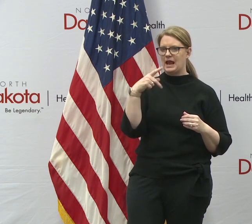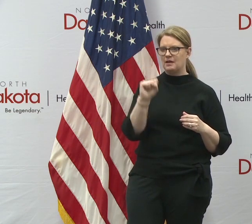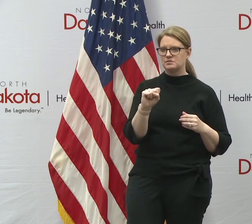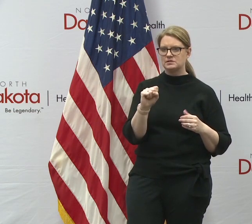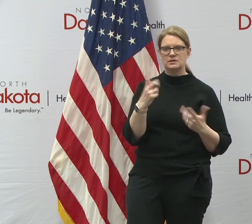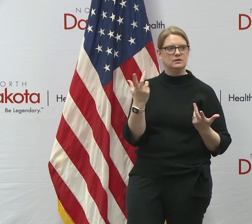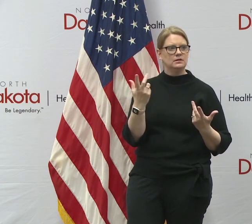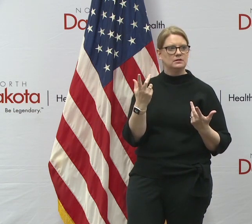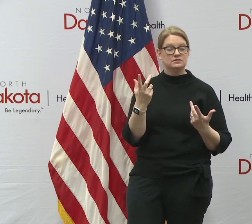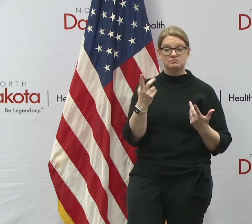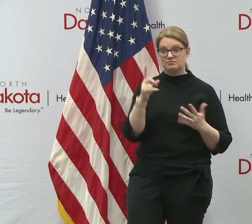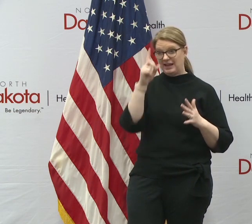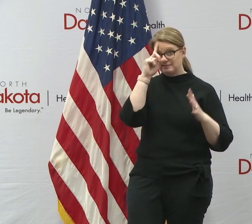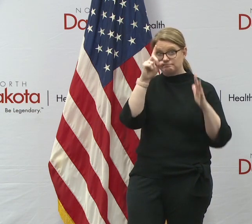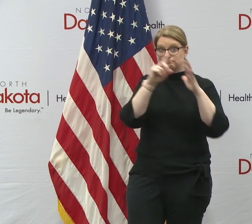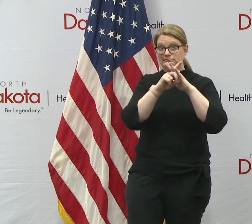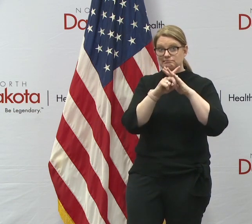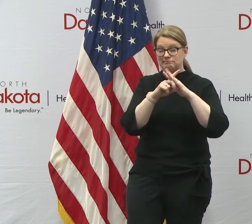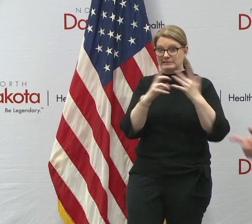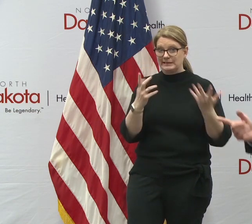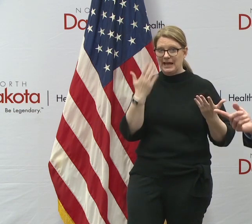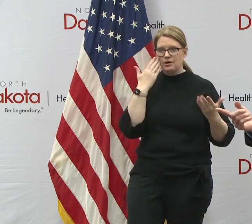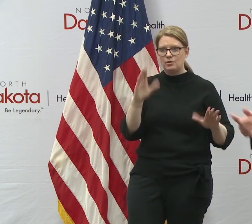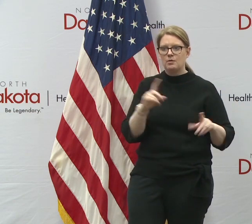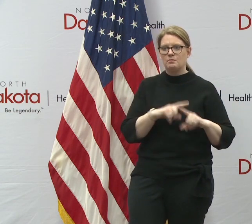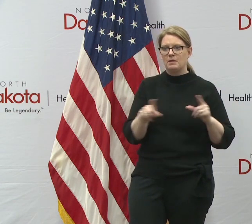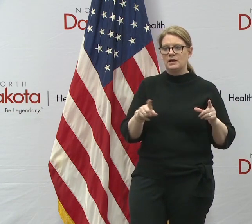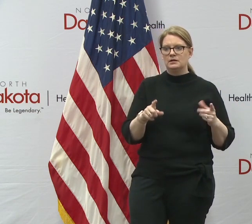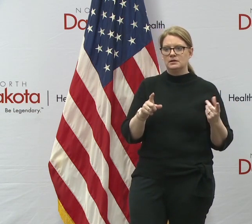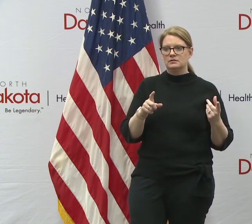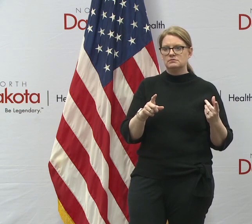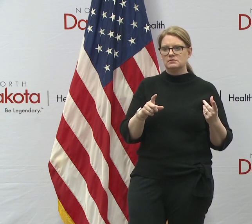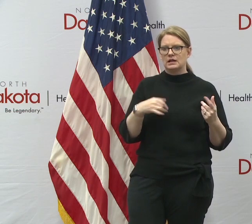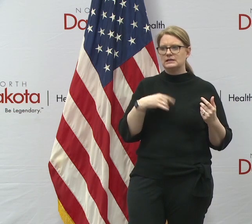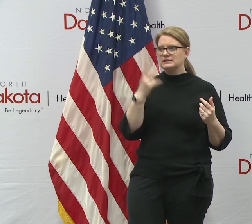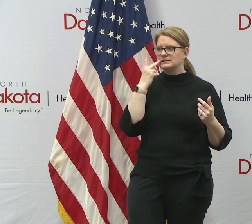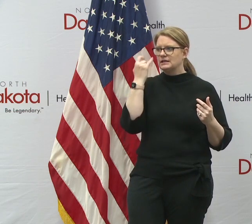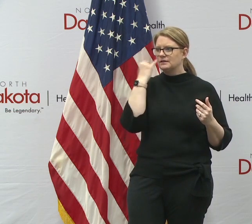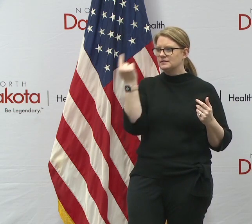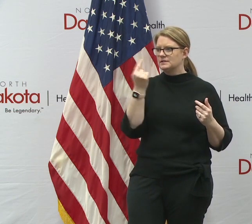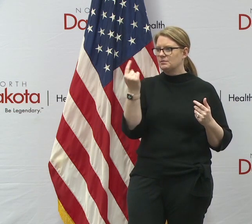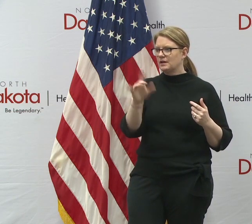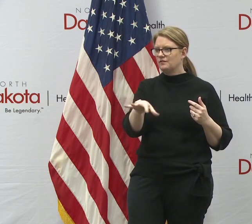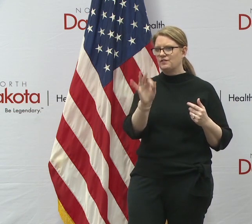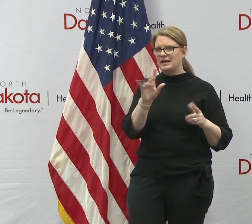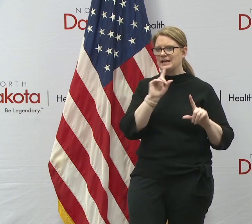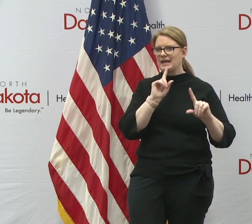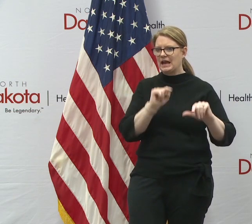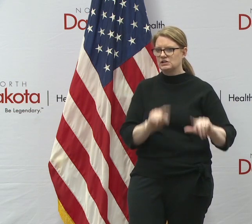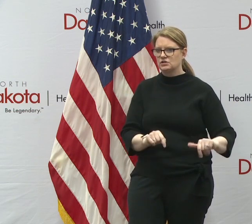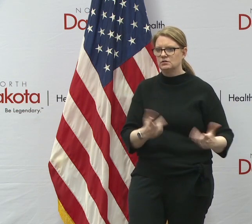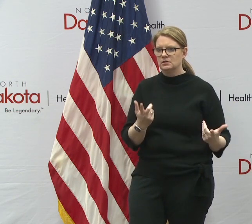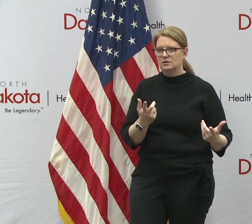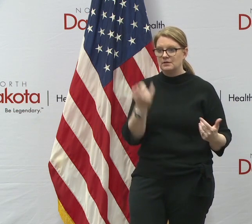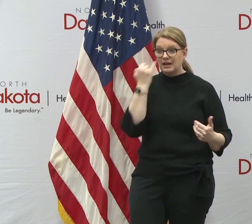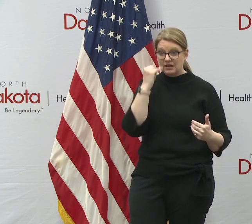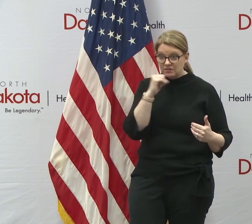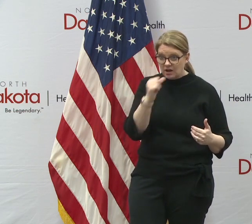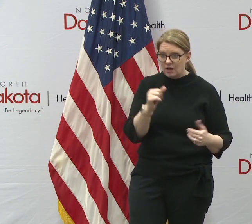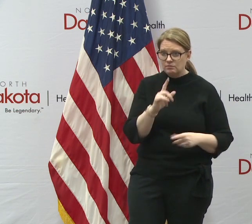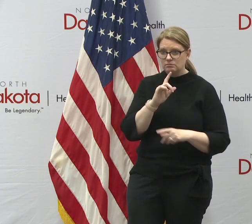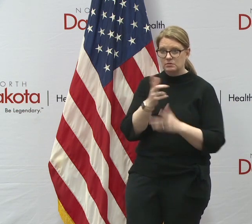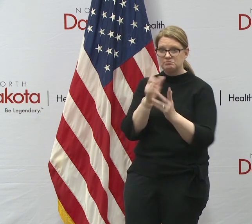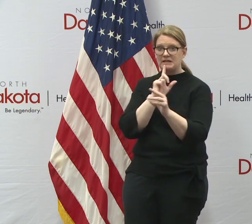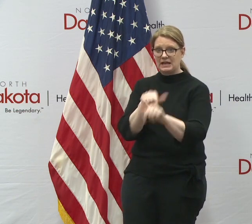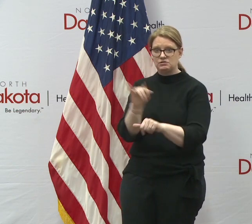updates off the top of my head right now, but I'll through the course of this, I'll see if someone can find an answer, and if not, we'll come back to you with an